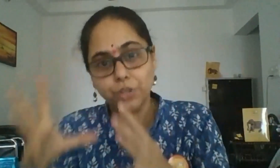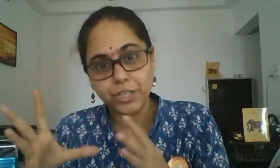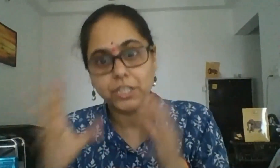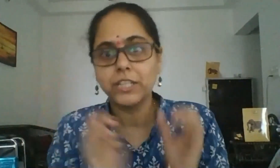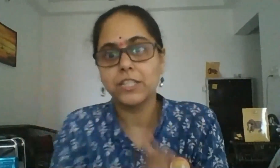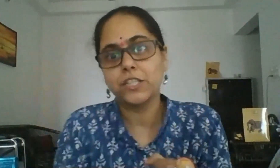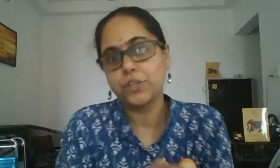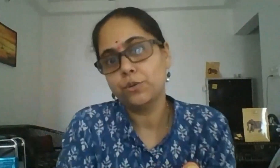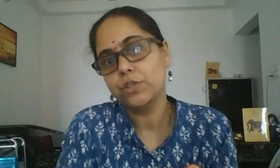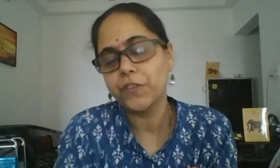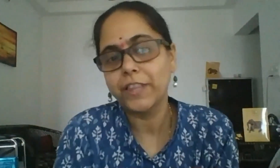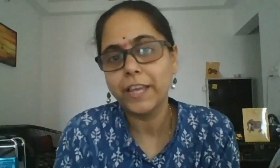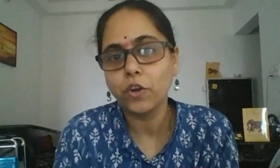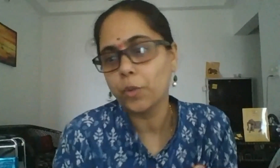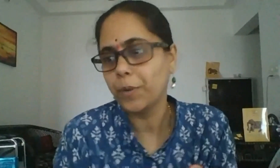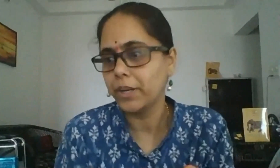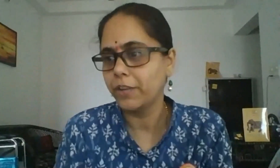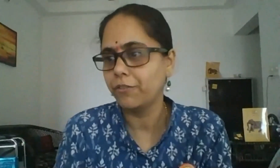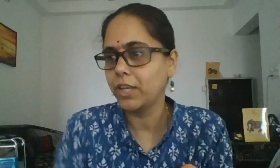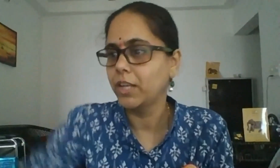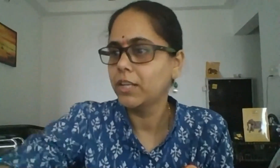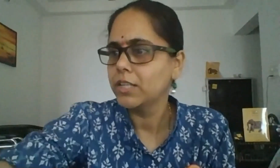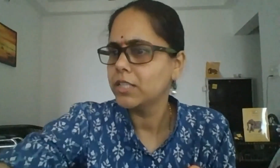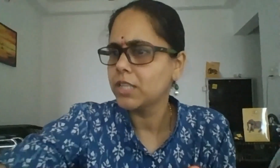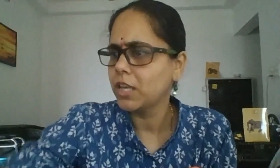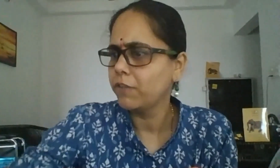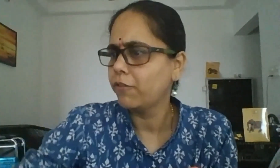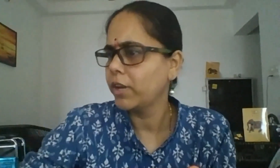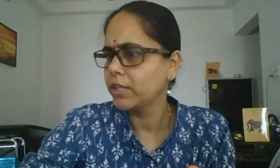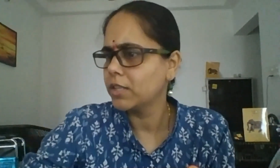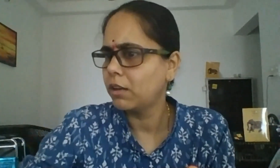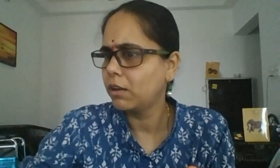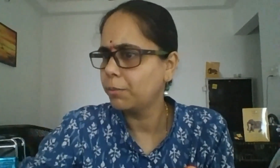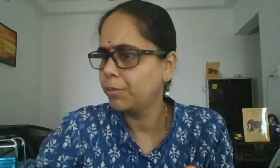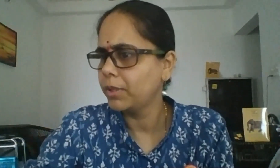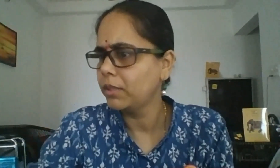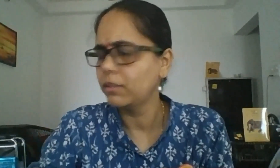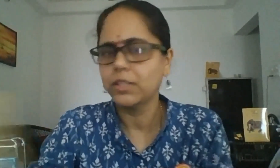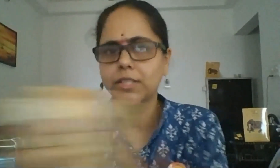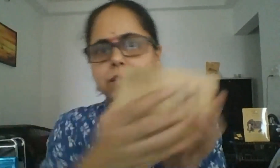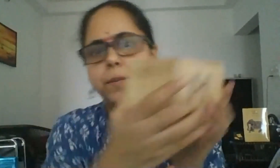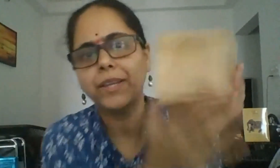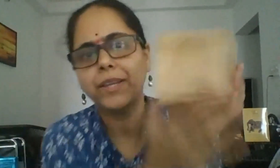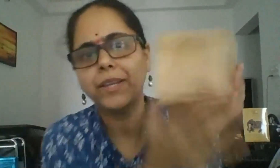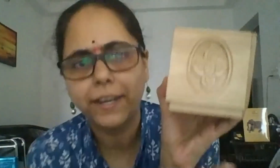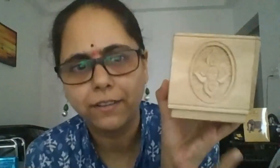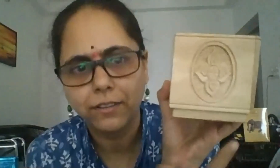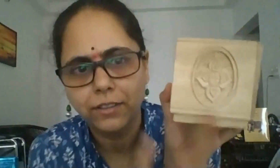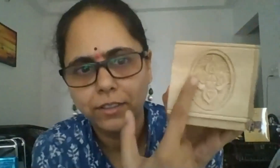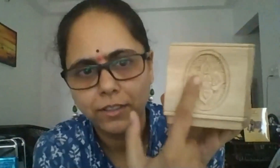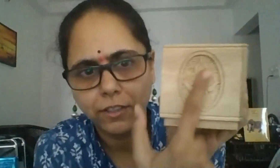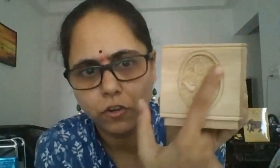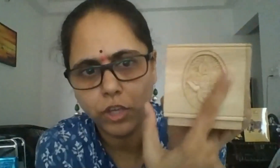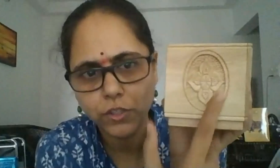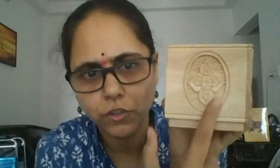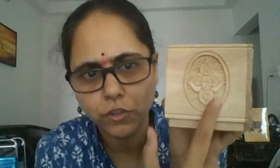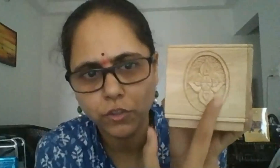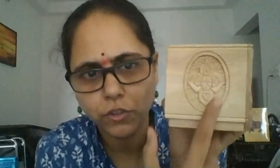educational institutes with their corporate gifting. Say, for example, this is a pen stand. Okay, so carving